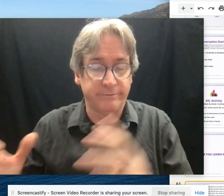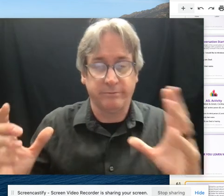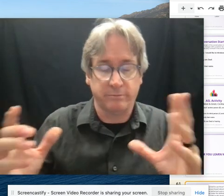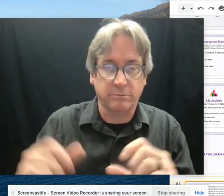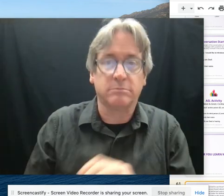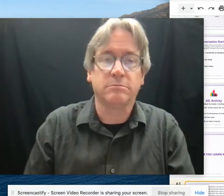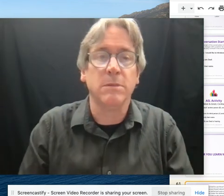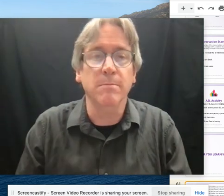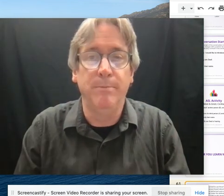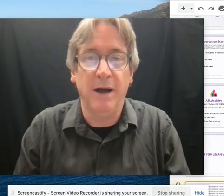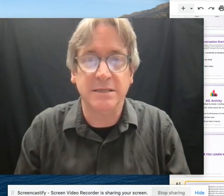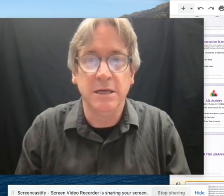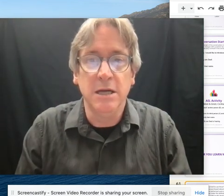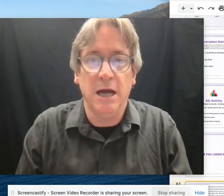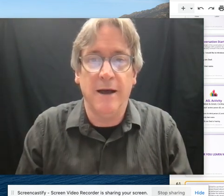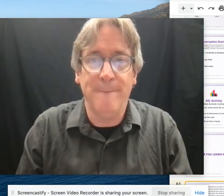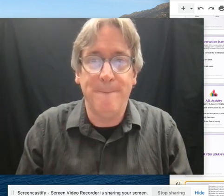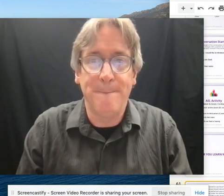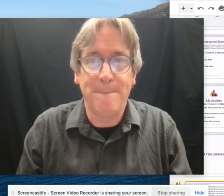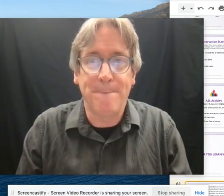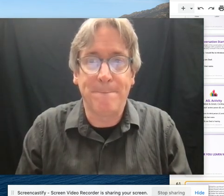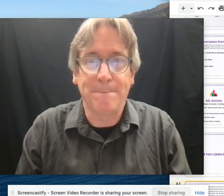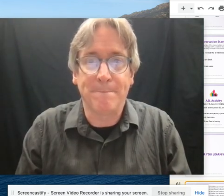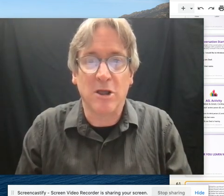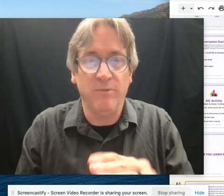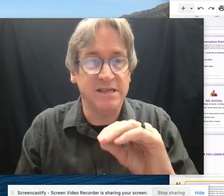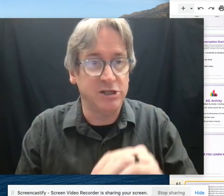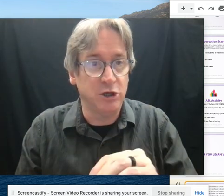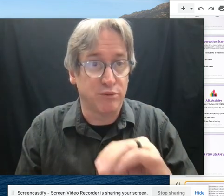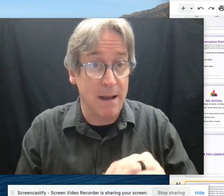video. But